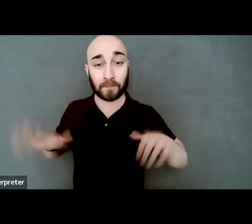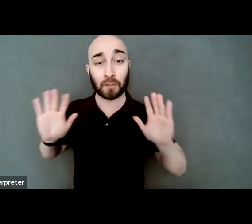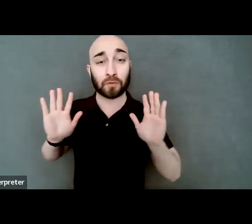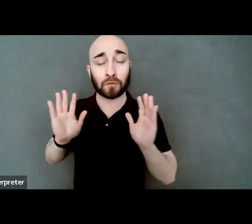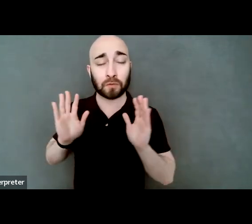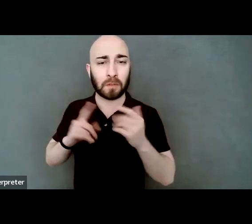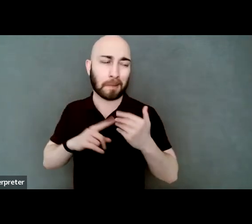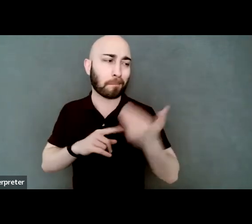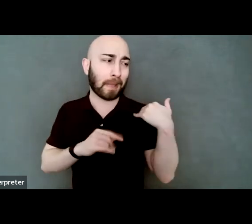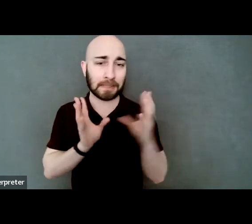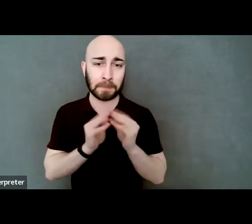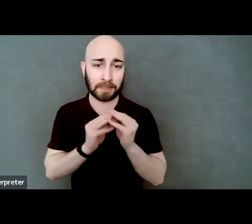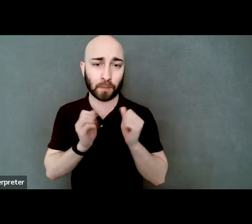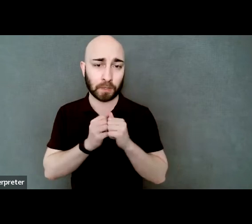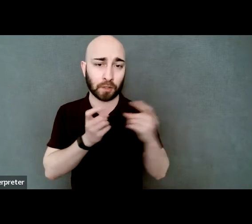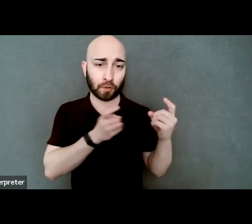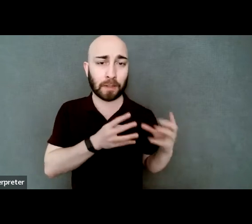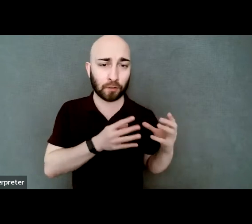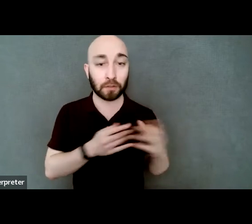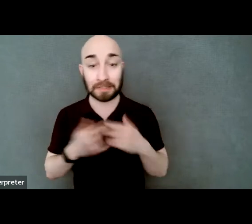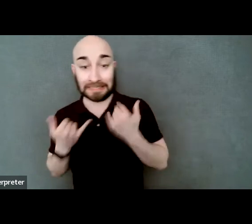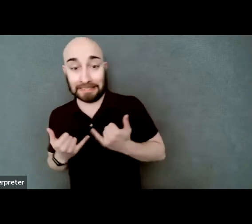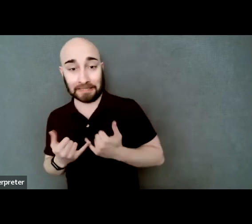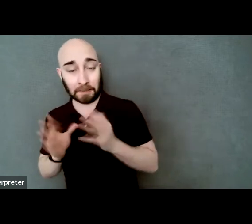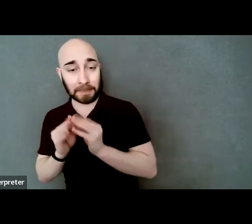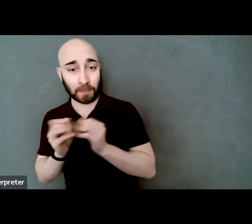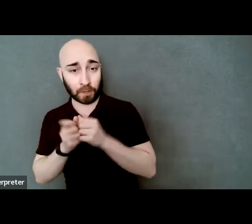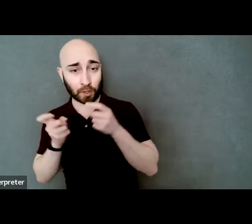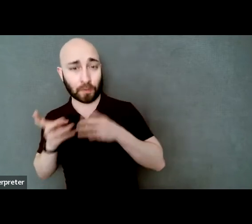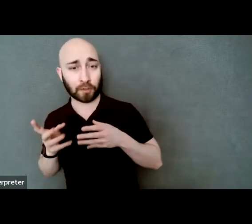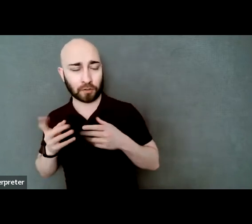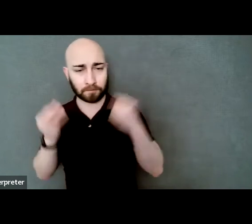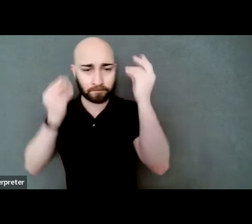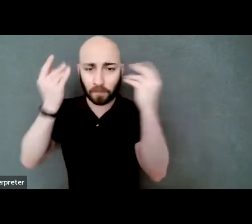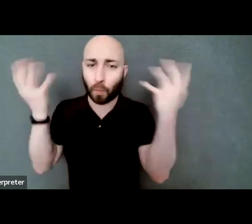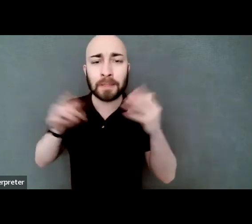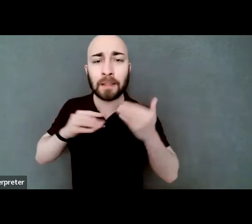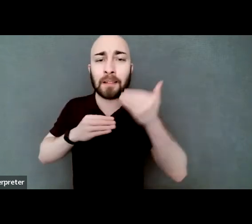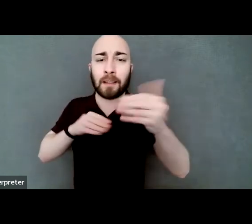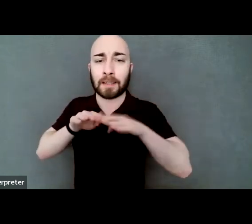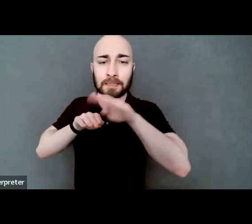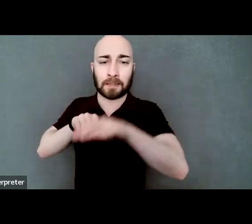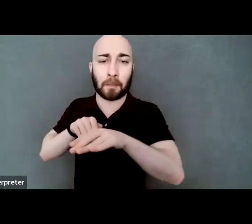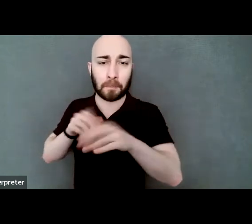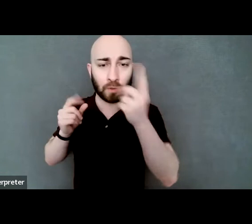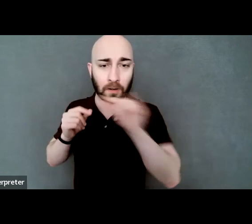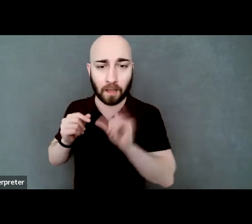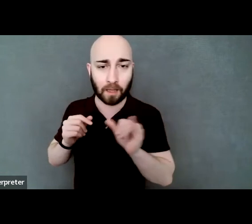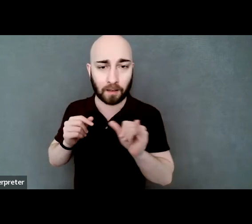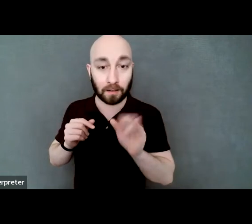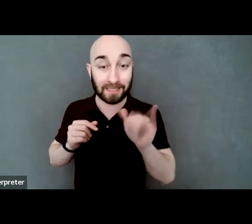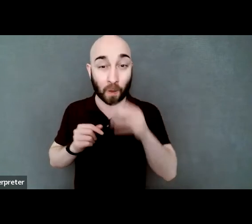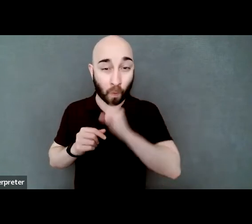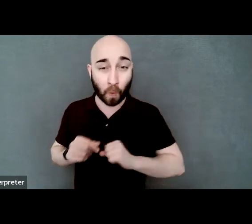meeting with my directors and a recent meeting with my directors, we said, okay, what's the next step that we need to take? So we took that